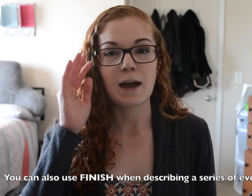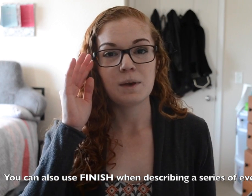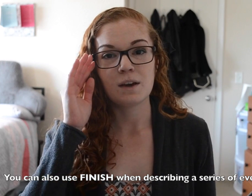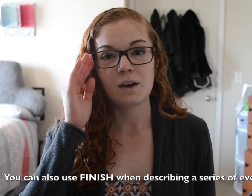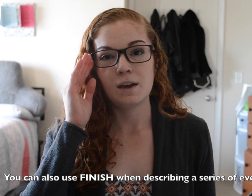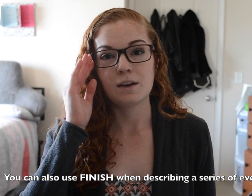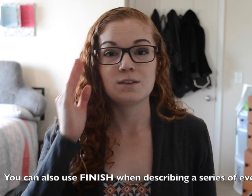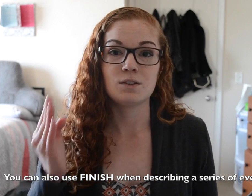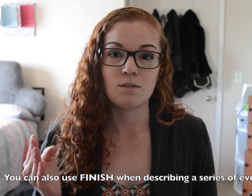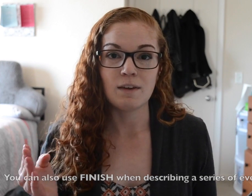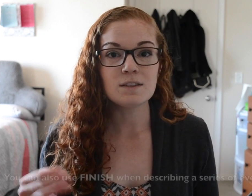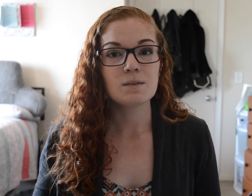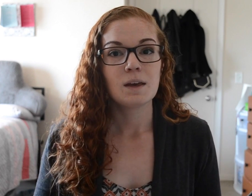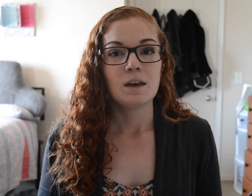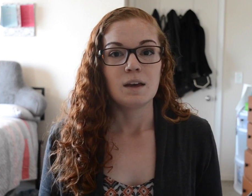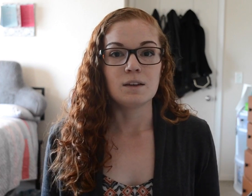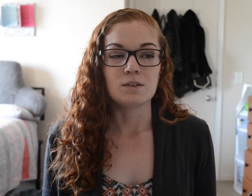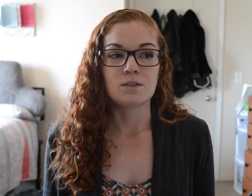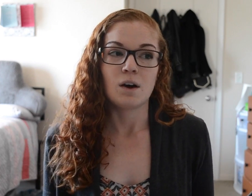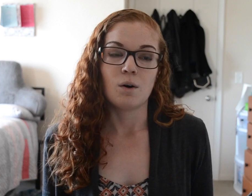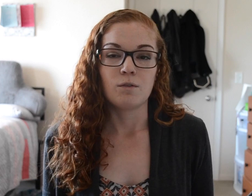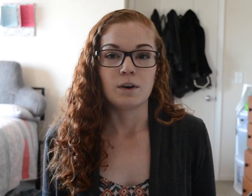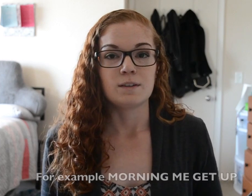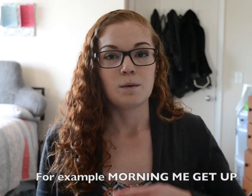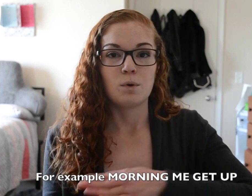describing a series of events. And so, for example,